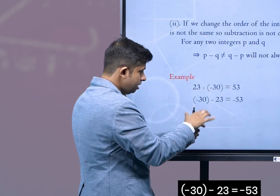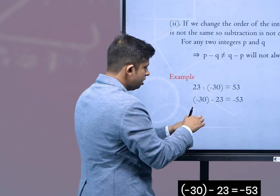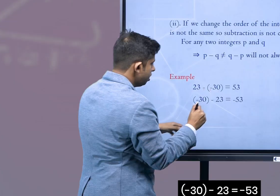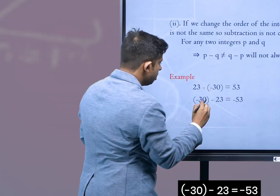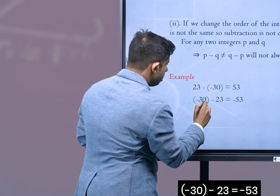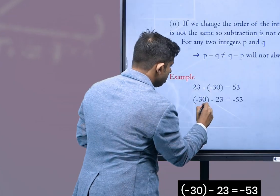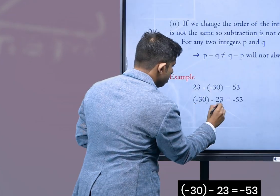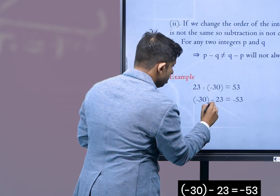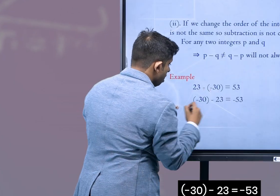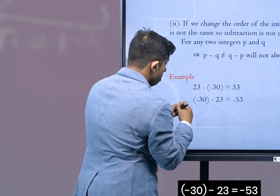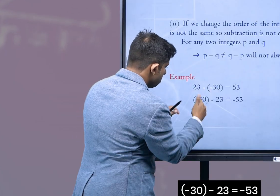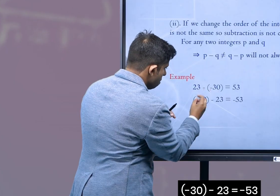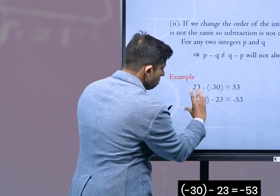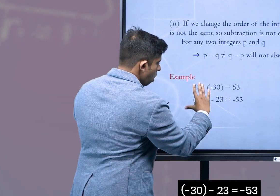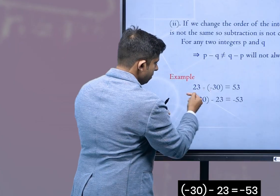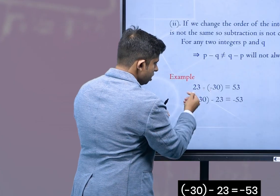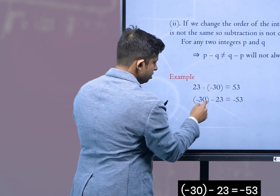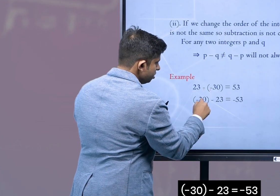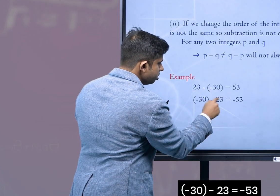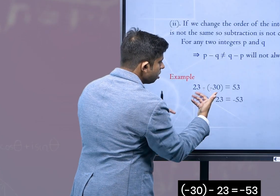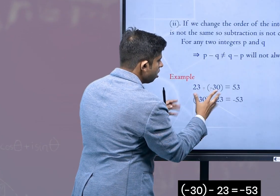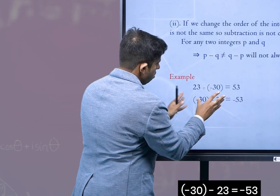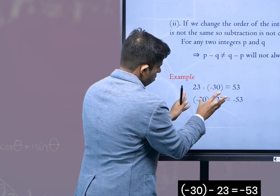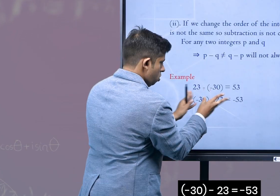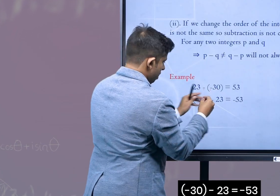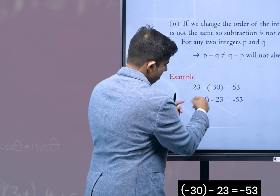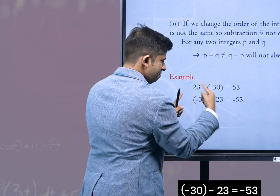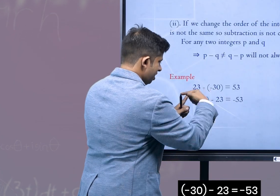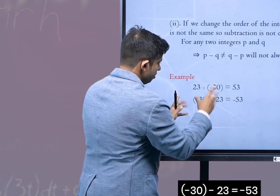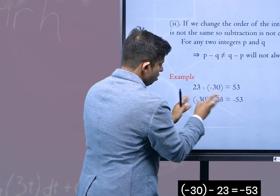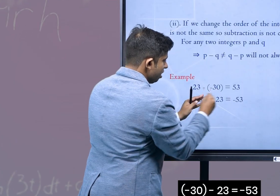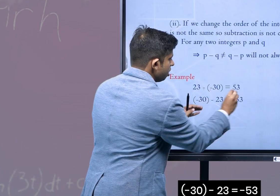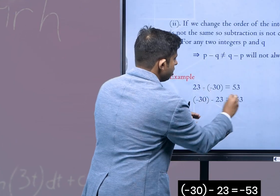Minus 30 minus 23 is equal to minus 53.